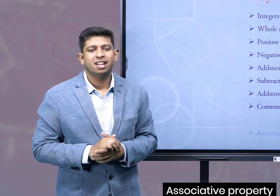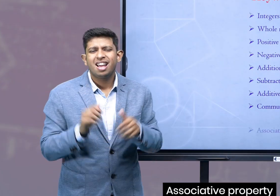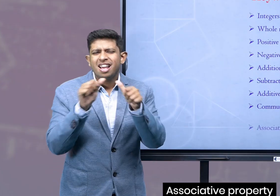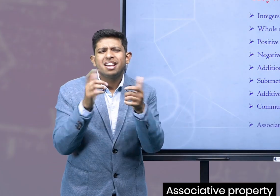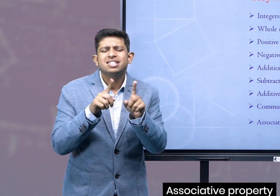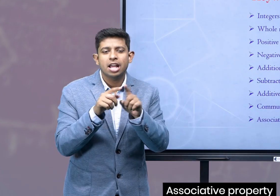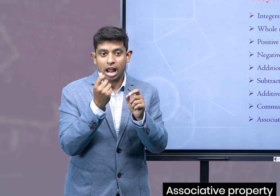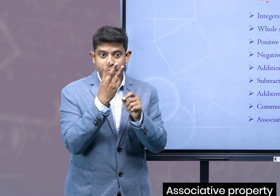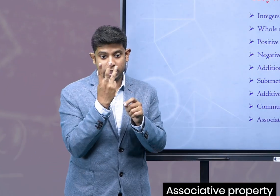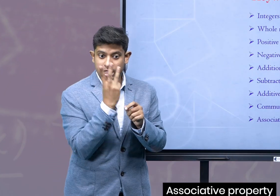associative property,